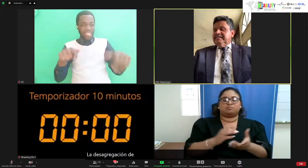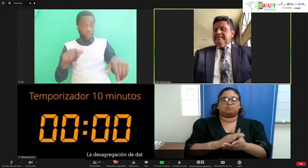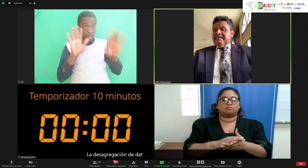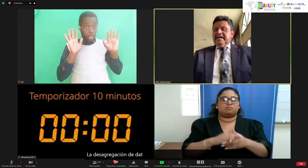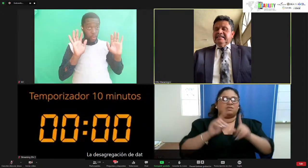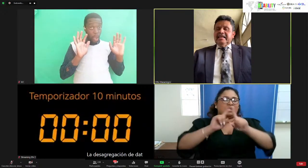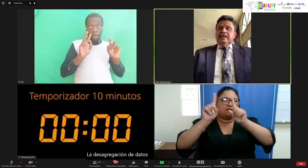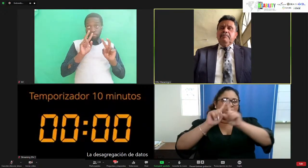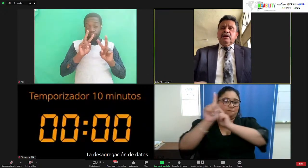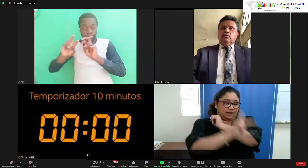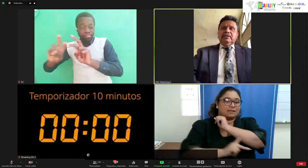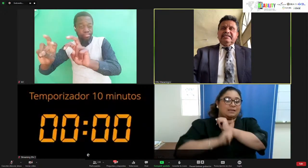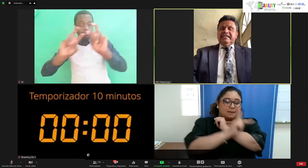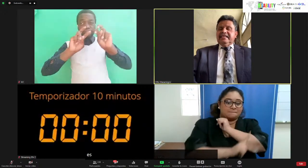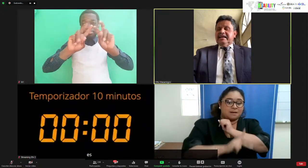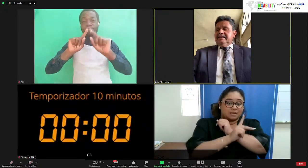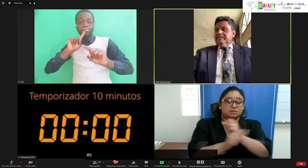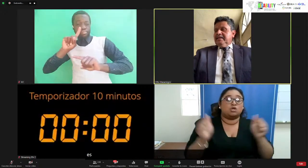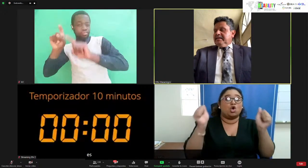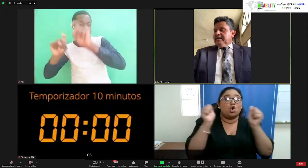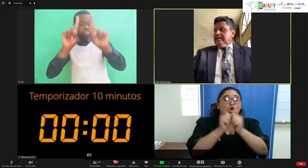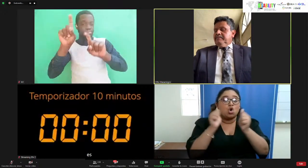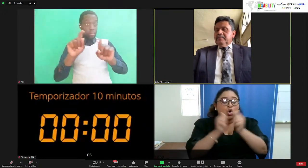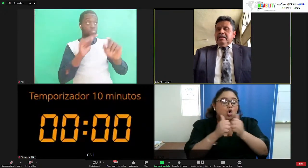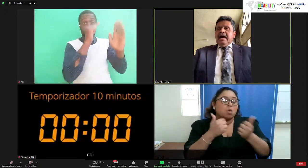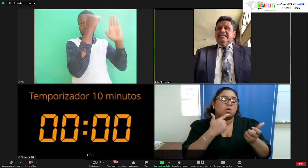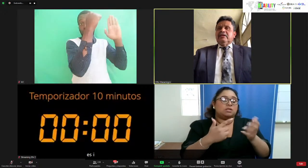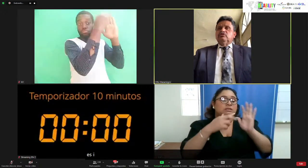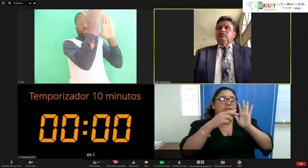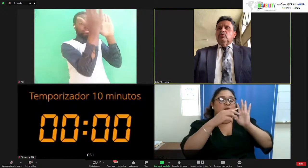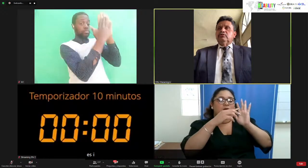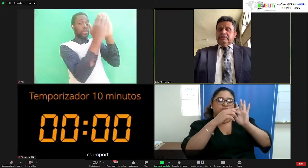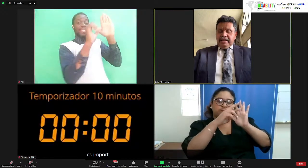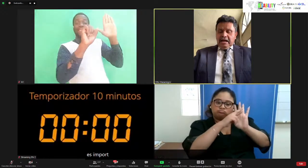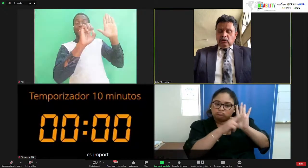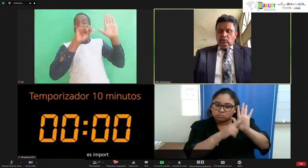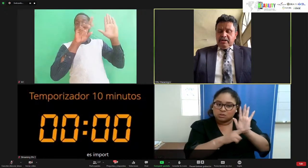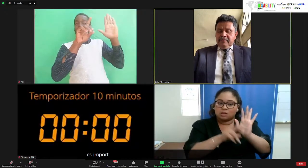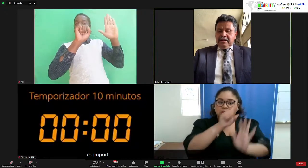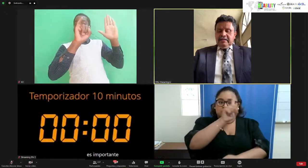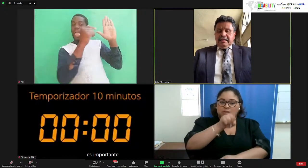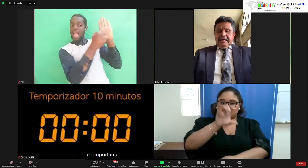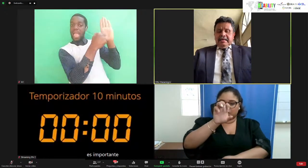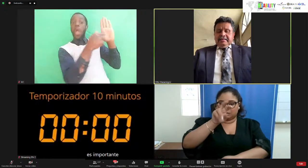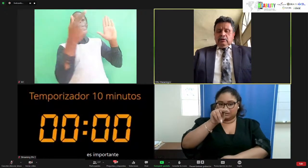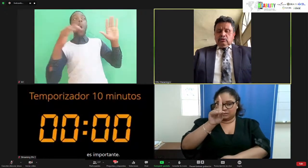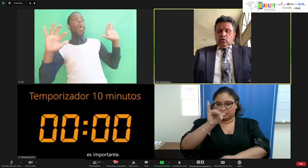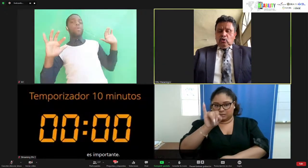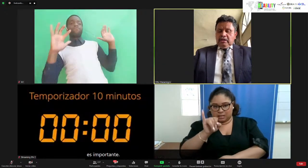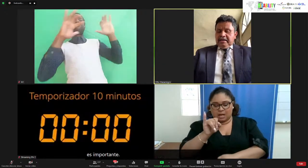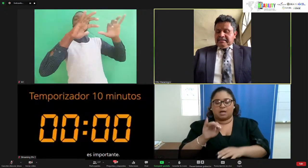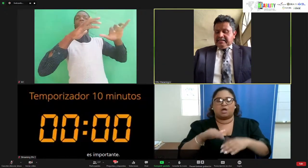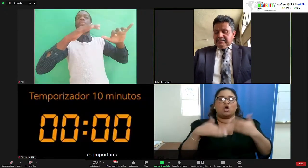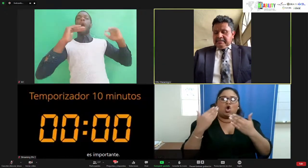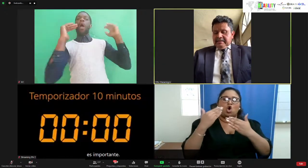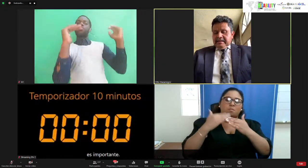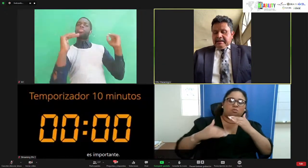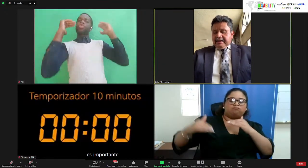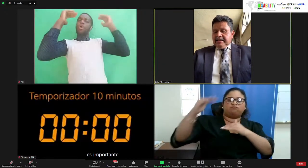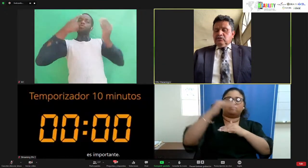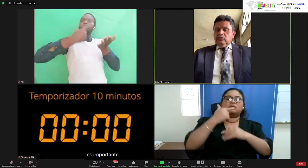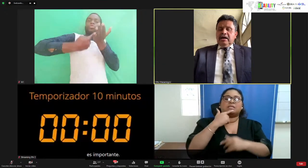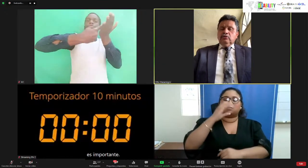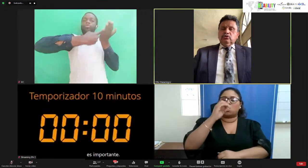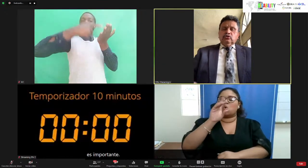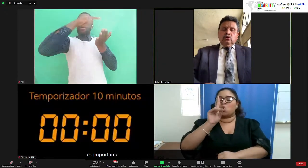and reporting of the countries in the framework of sendai and before the high-level forums